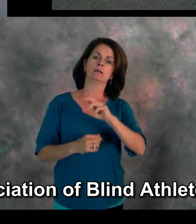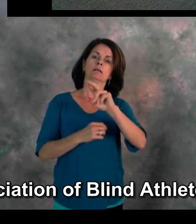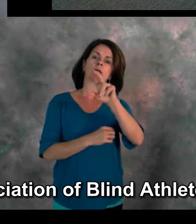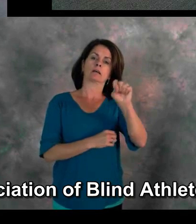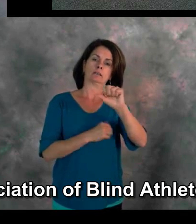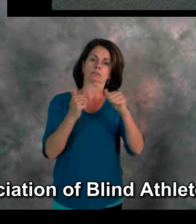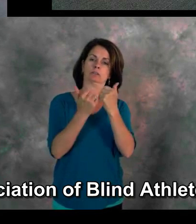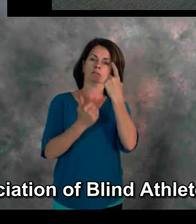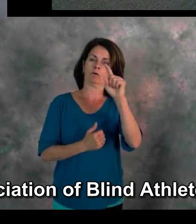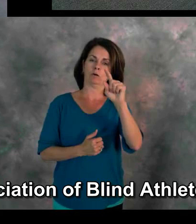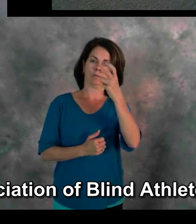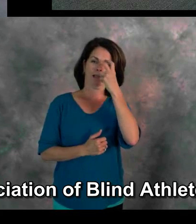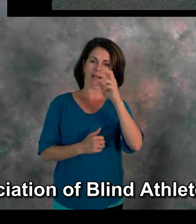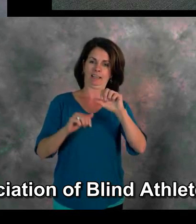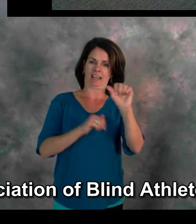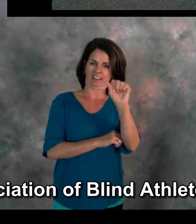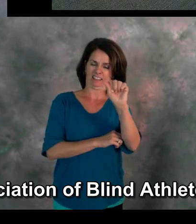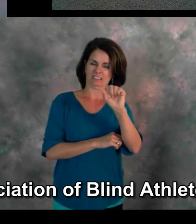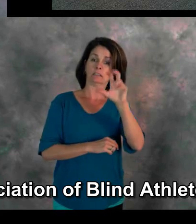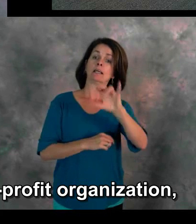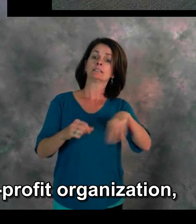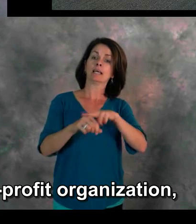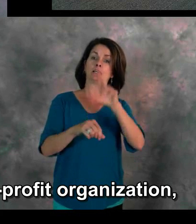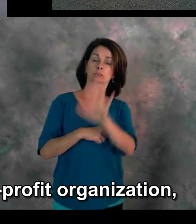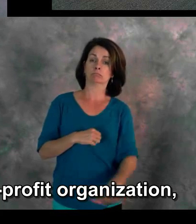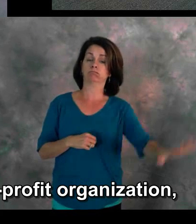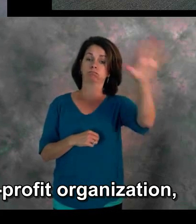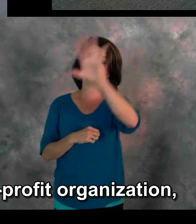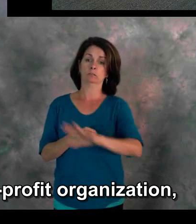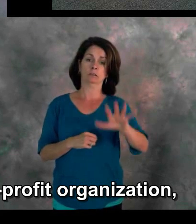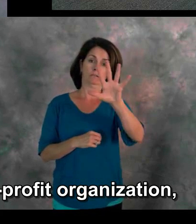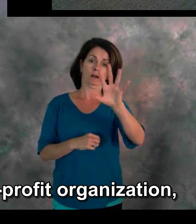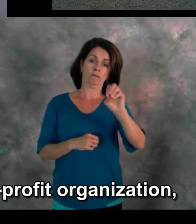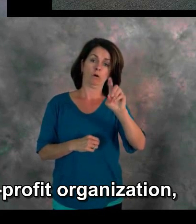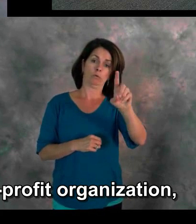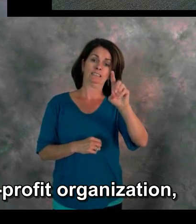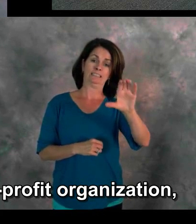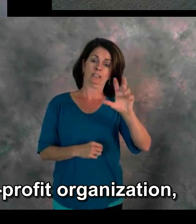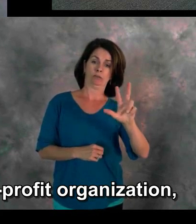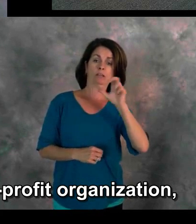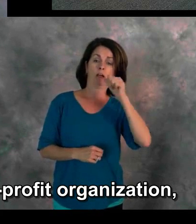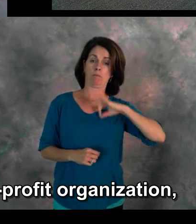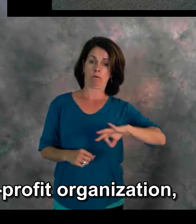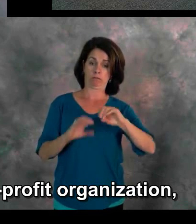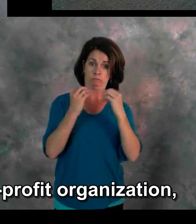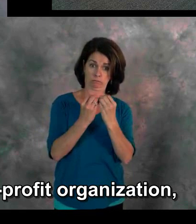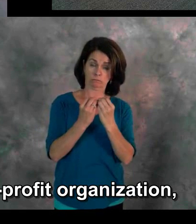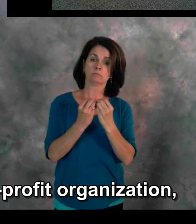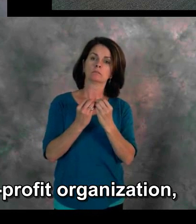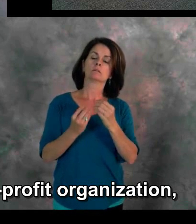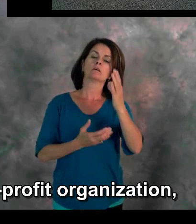USABA, United States Association of Blind Athletes, is a national 501c3